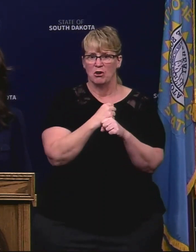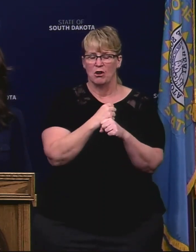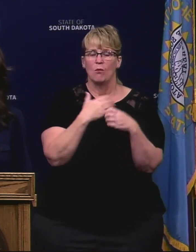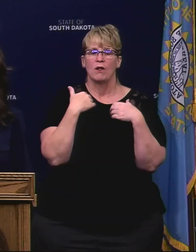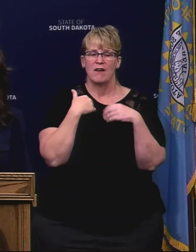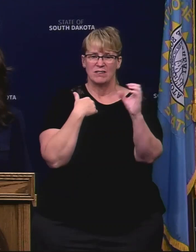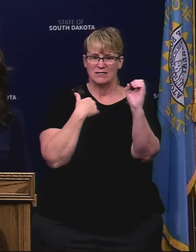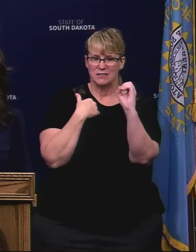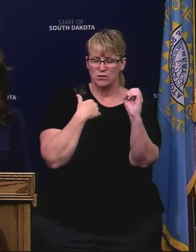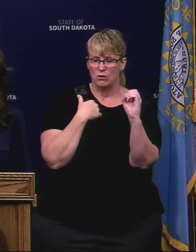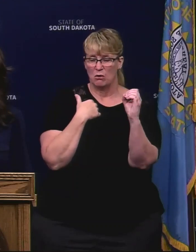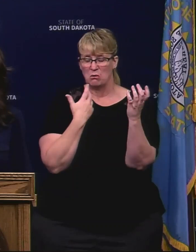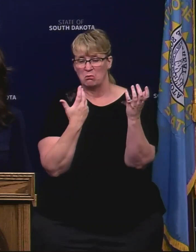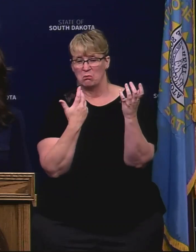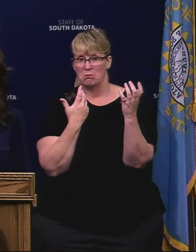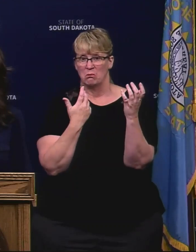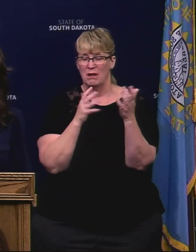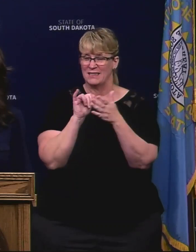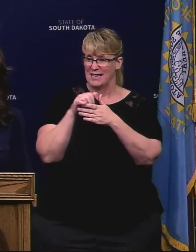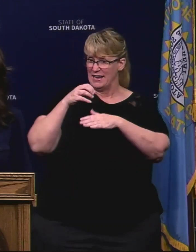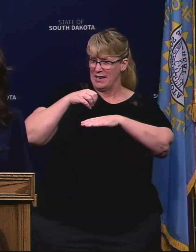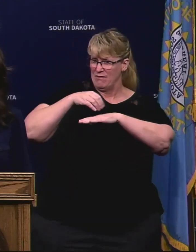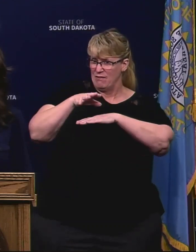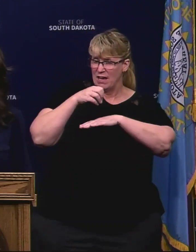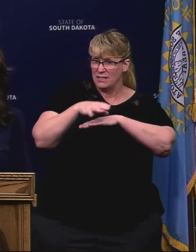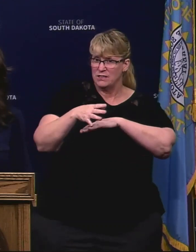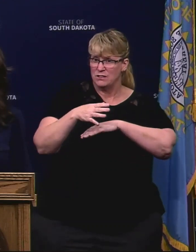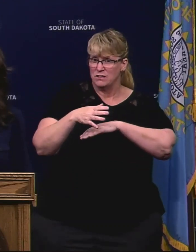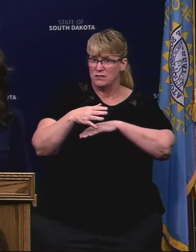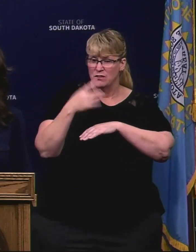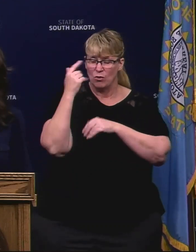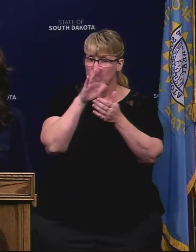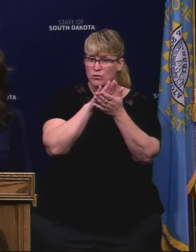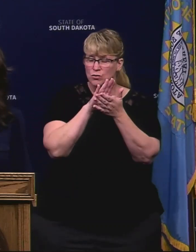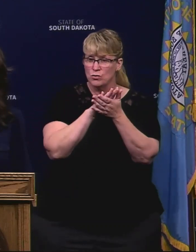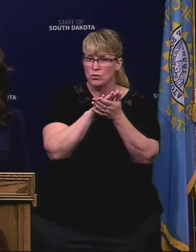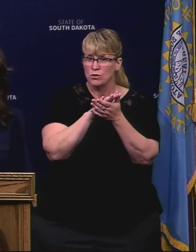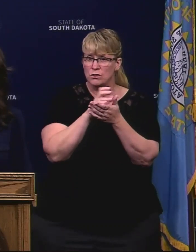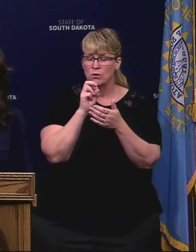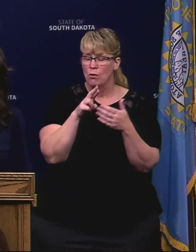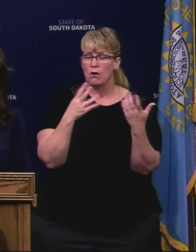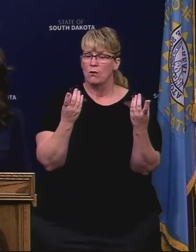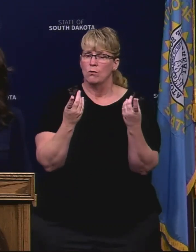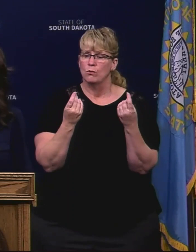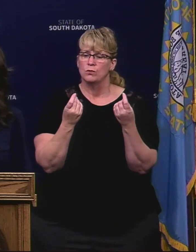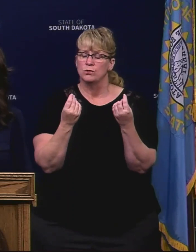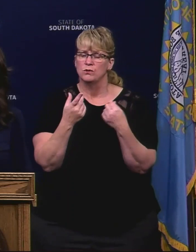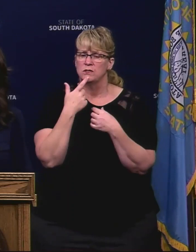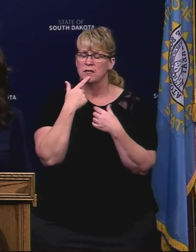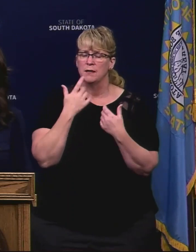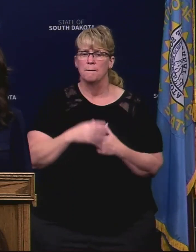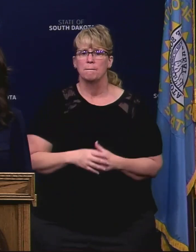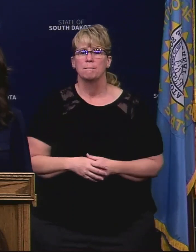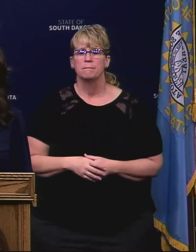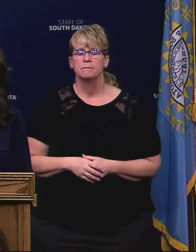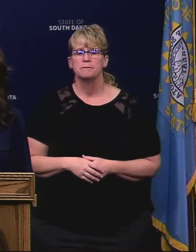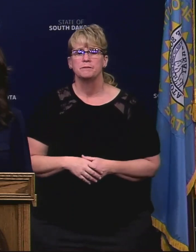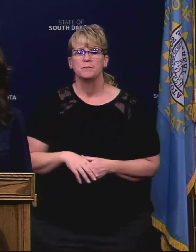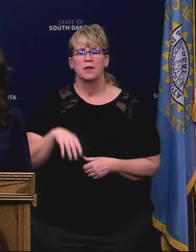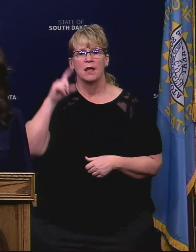zero. Is that, I guess, advice that you would give going forward? I mean, you're still battling for them and stuff, but. Yeah, I think